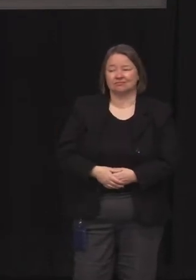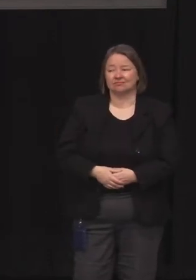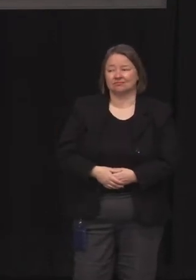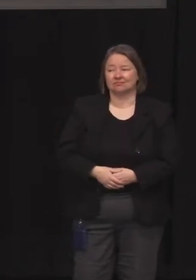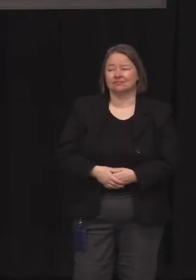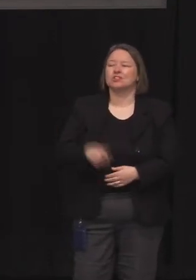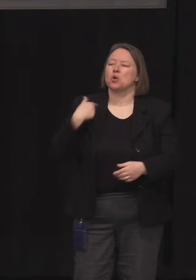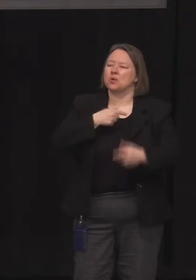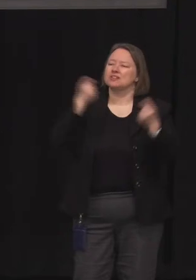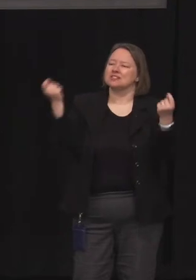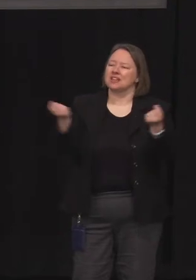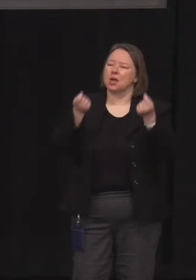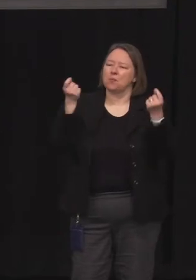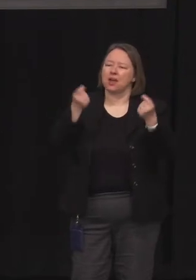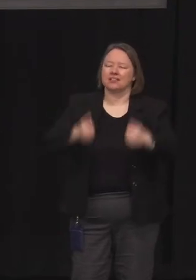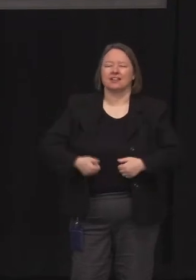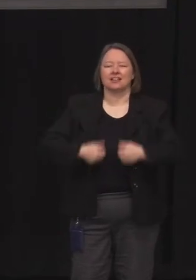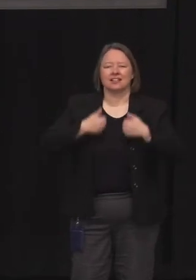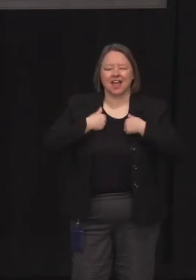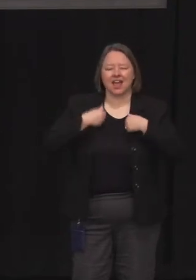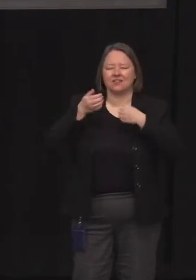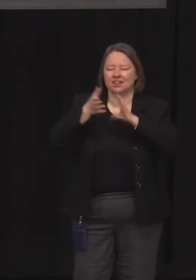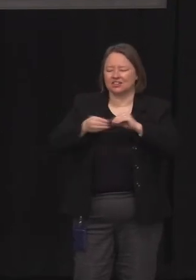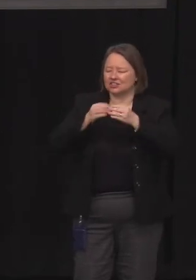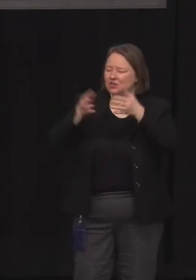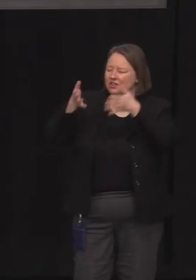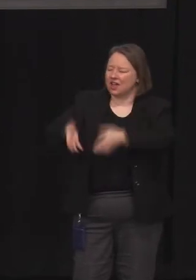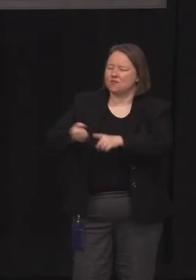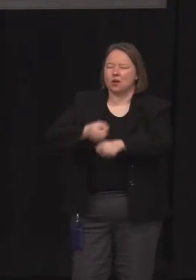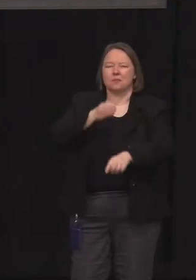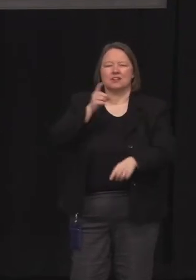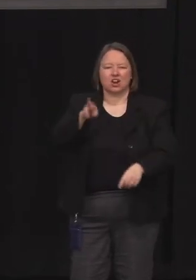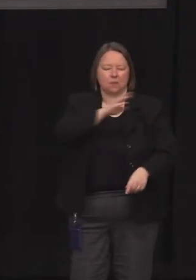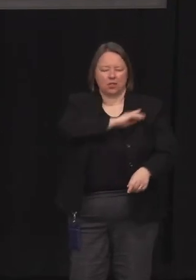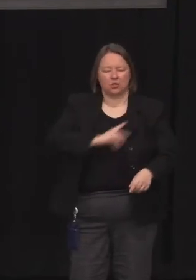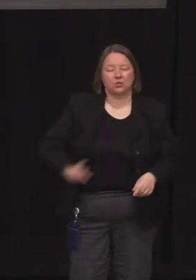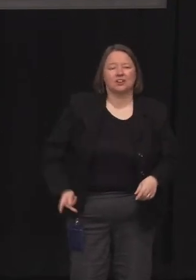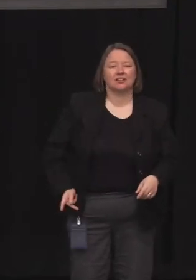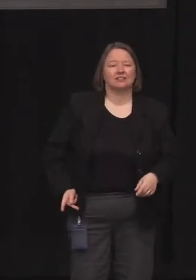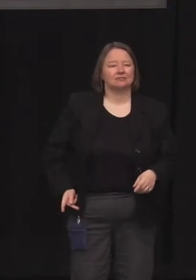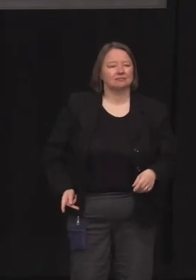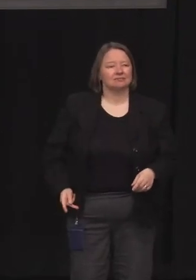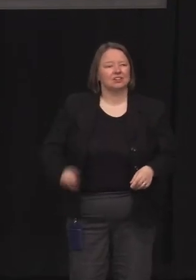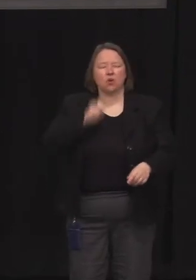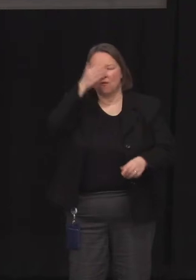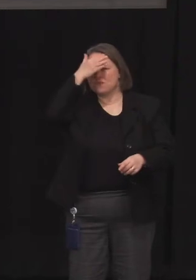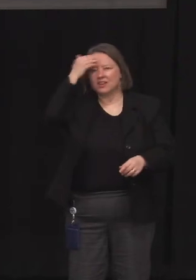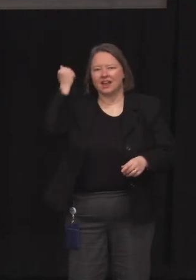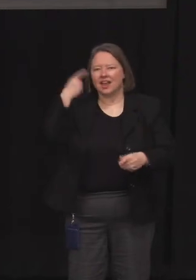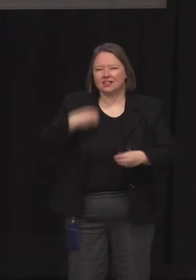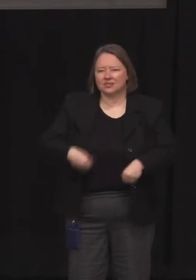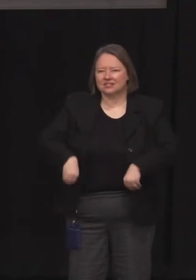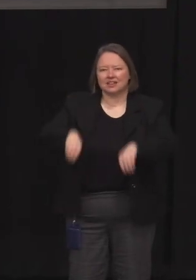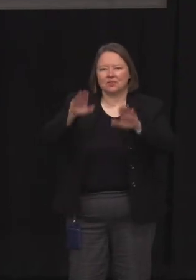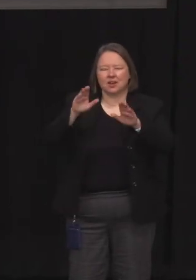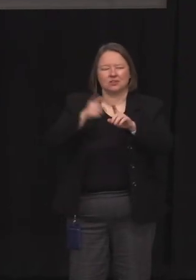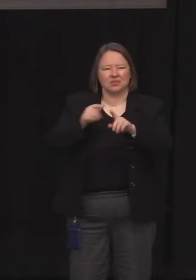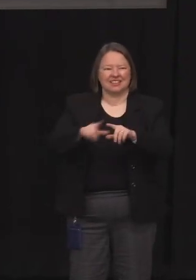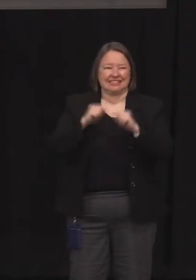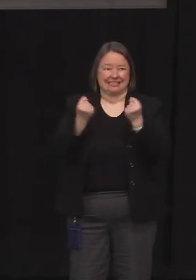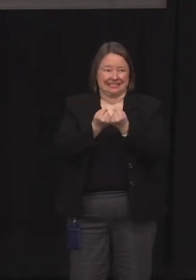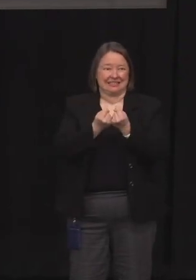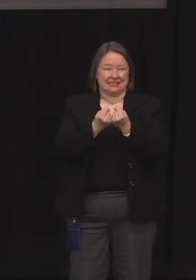So as we celebrate the life and legacy of Reverend Dr. King, let us not forget the life, legacy, and sacrifice of his beloved